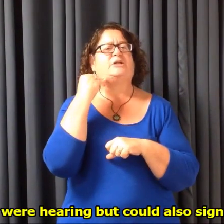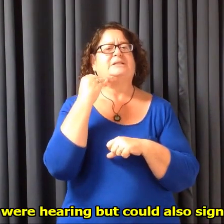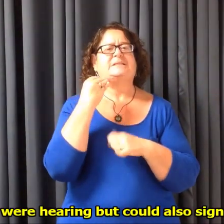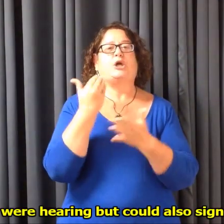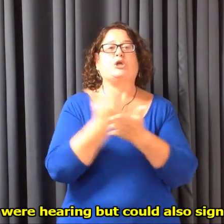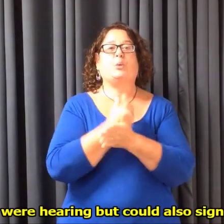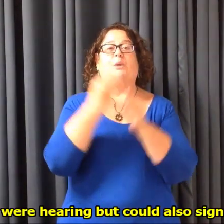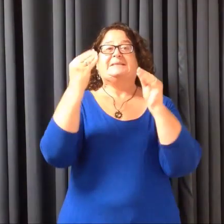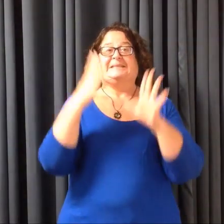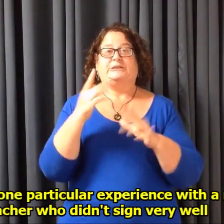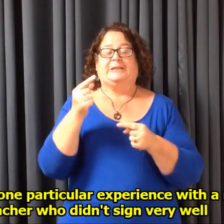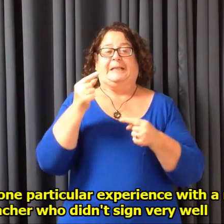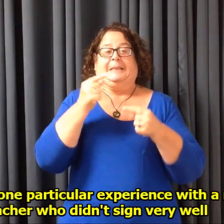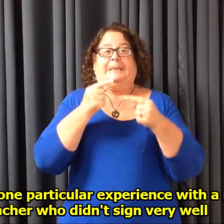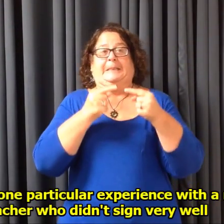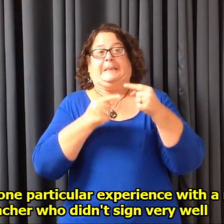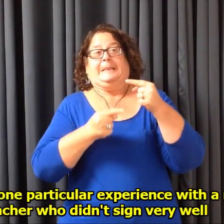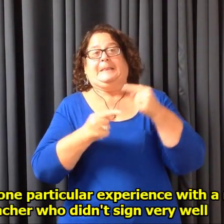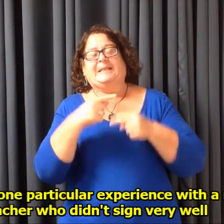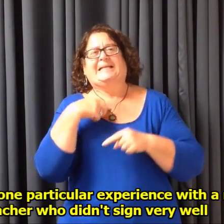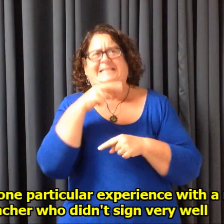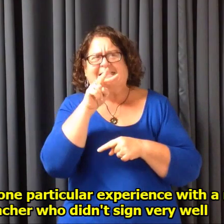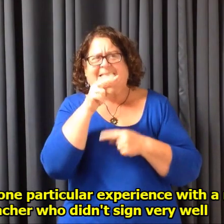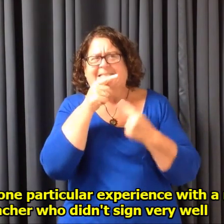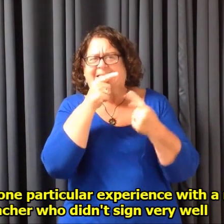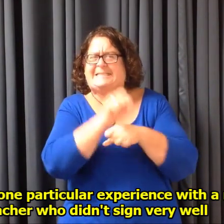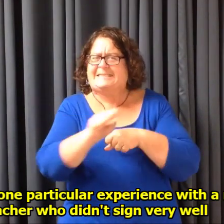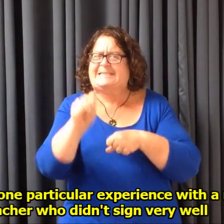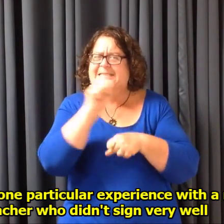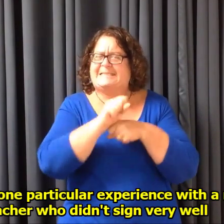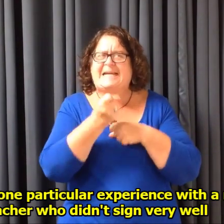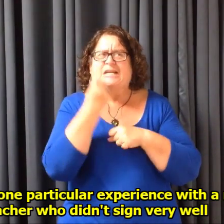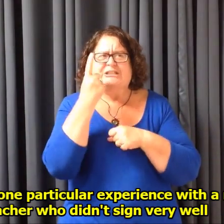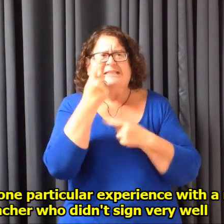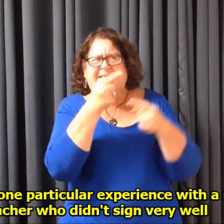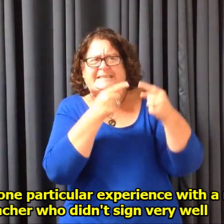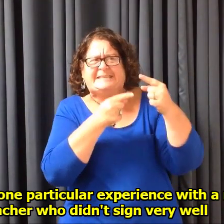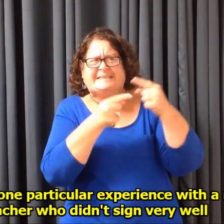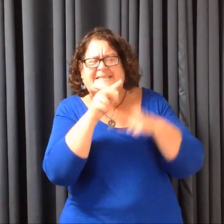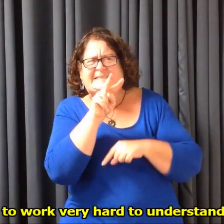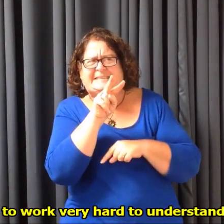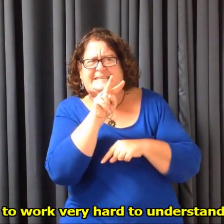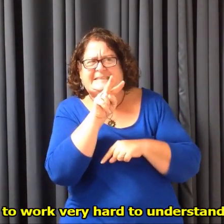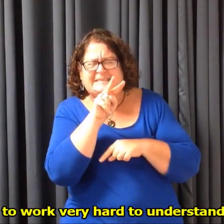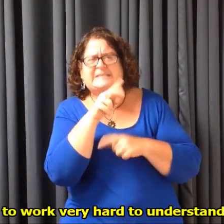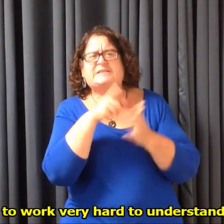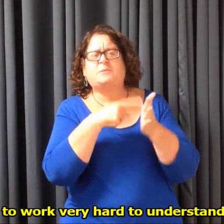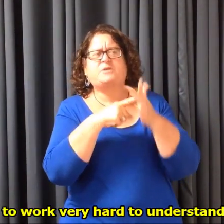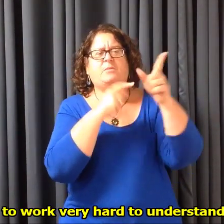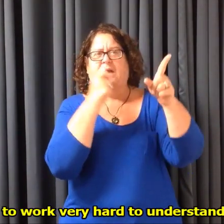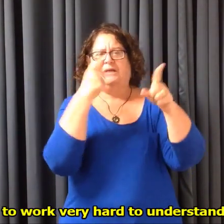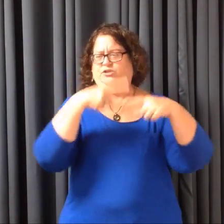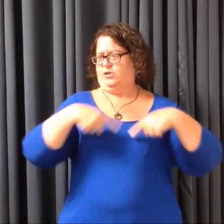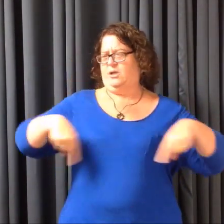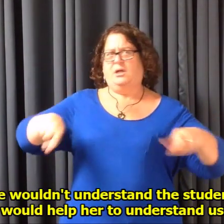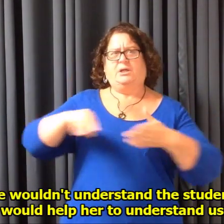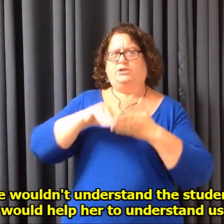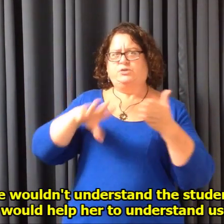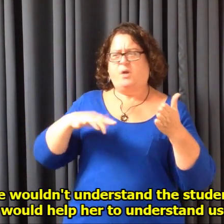also sign. There was one particular experience with a newer teacher who didn't sign very well, and I had to work very hard to understand her. Sometimes she